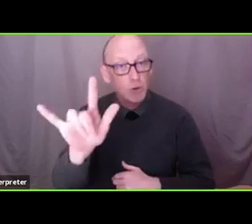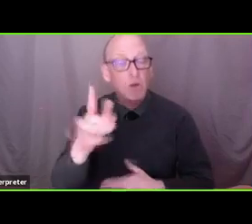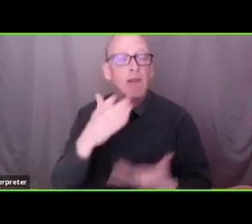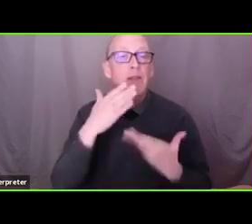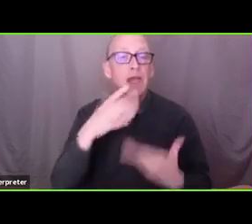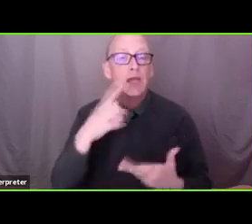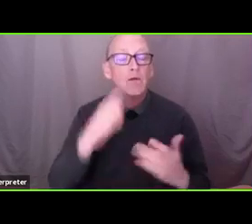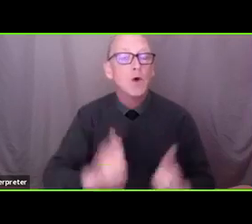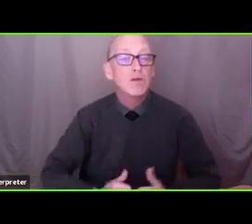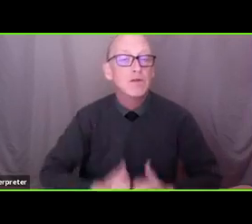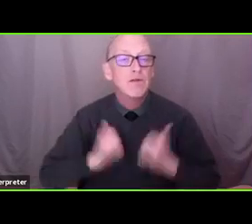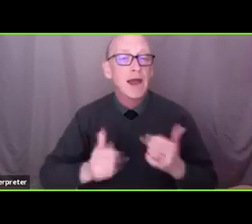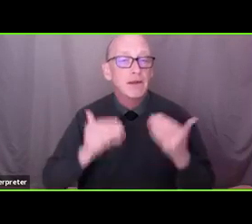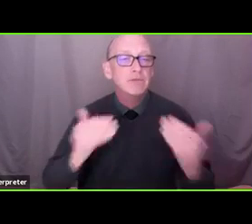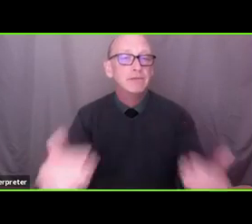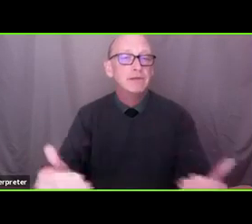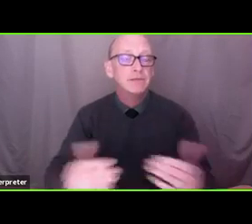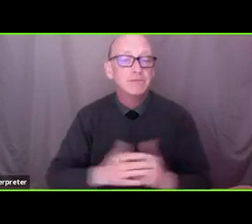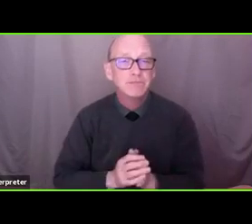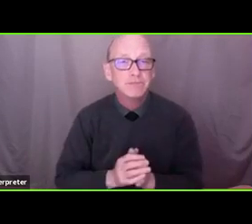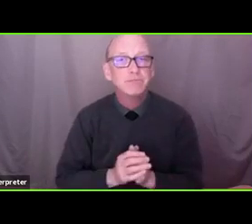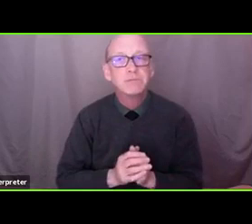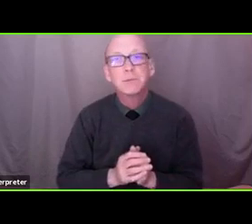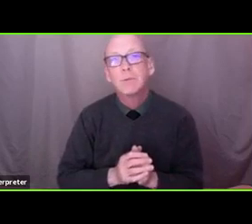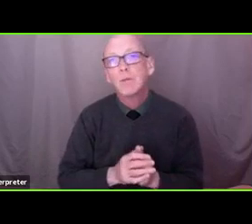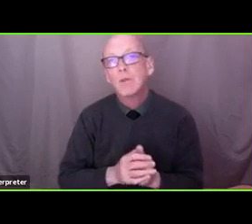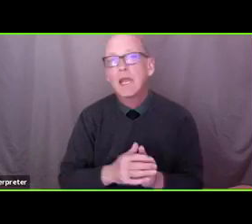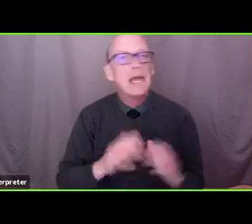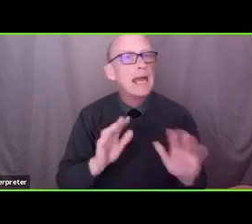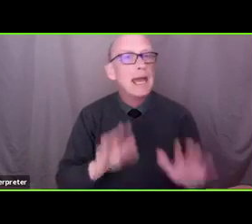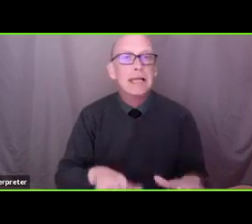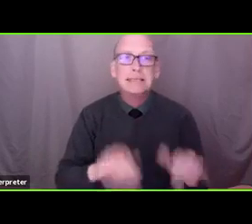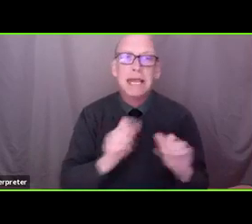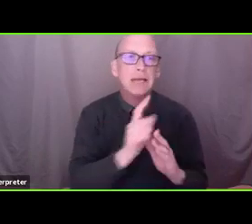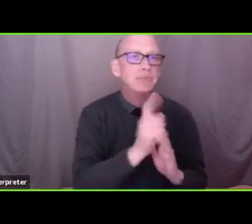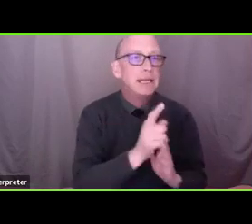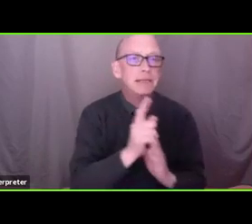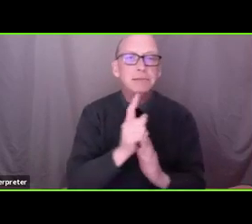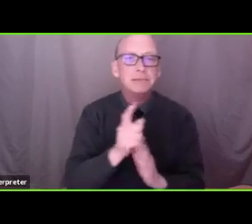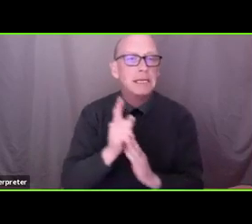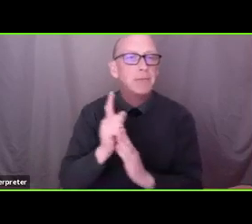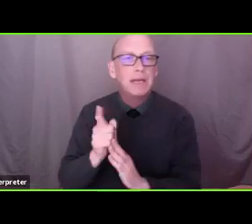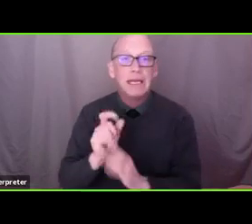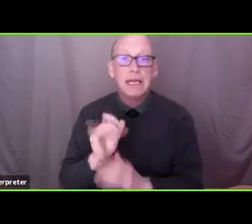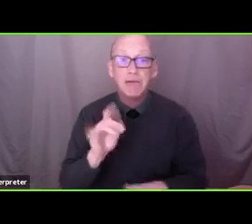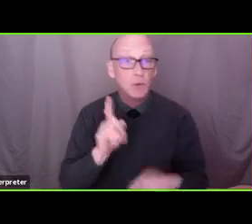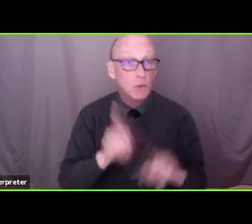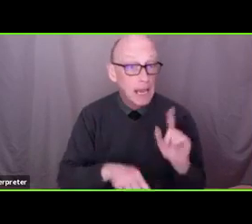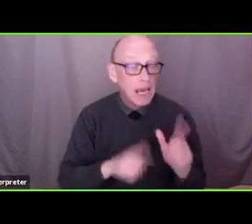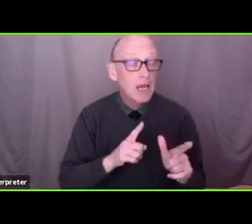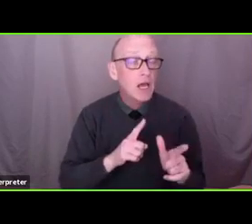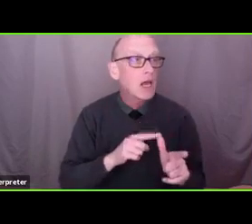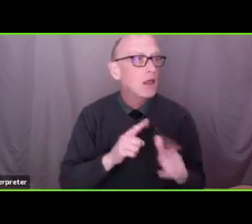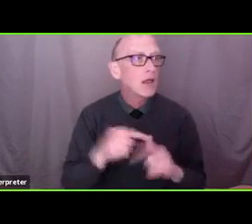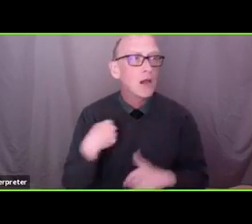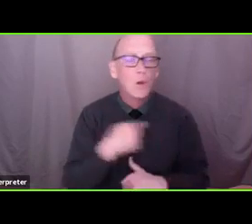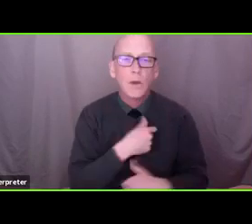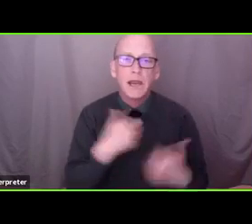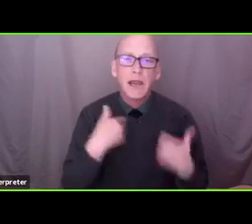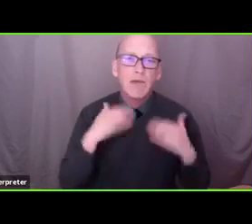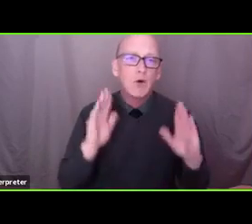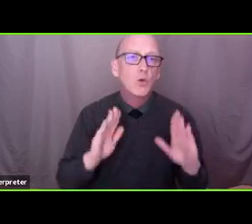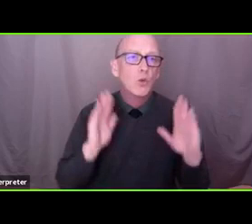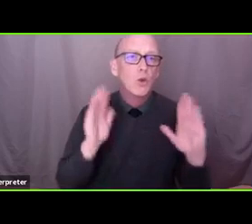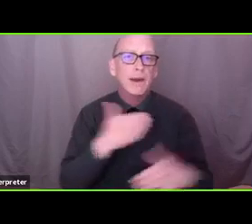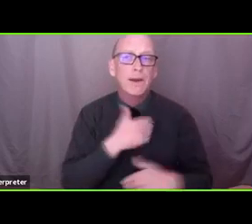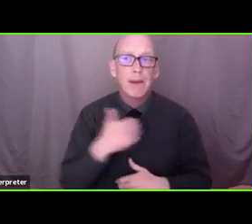surviving. Just take it minute by minute. And if you can't, we have great numbers you can reach out to and folks that will be willing to walk you